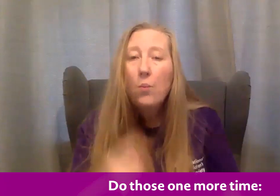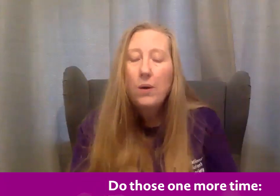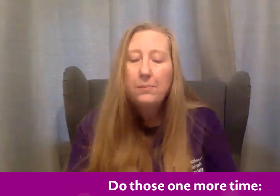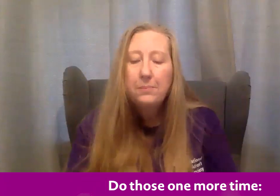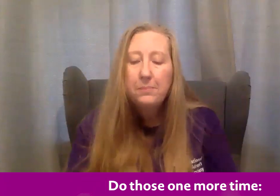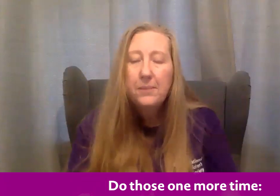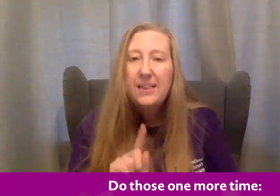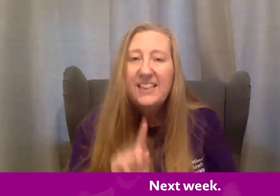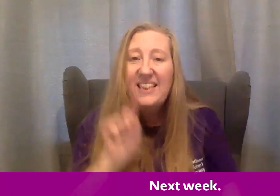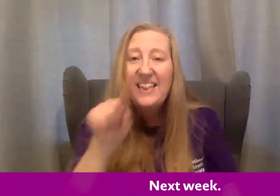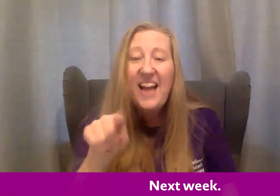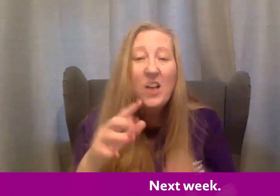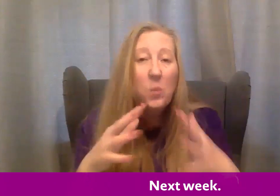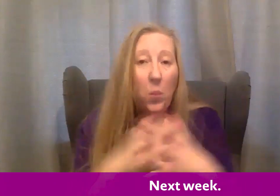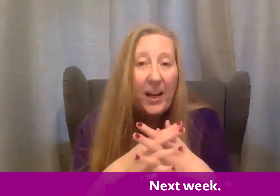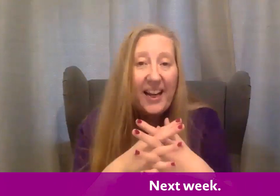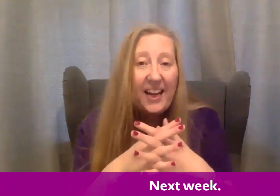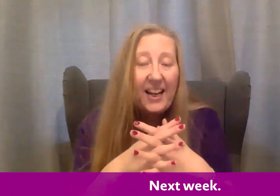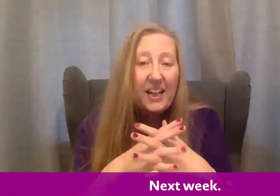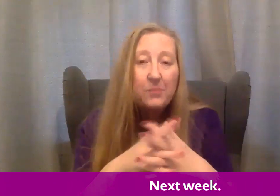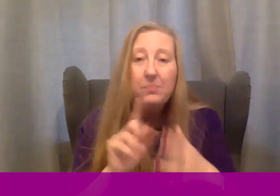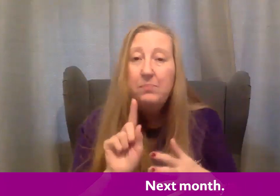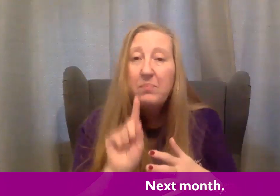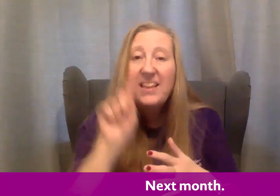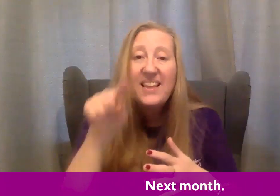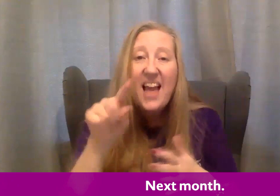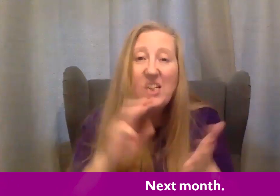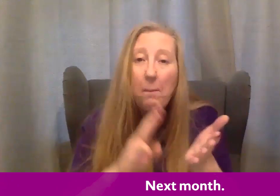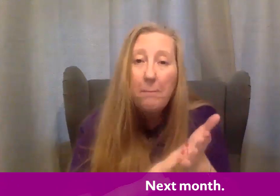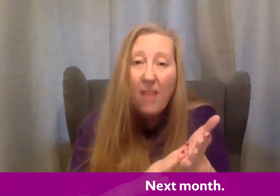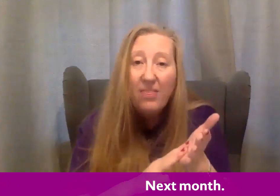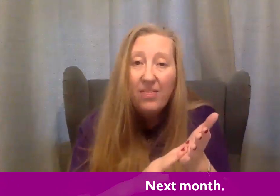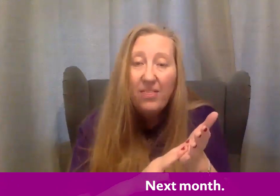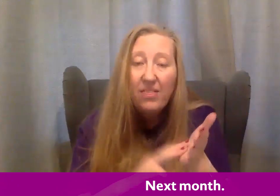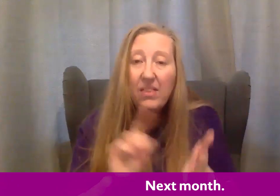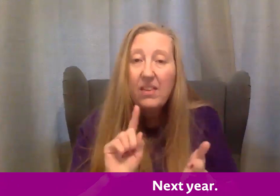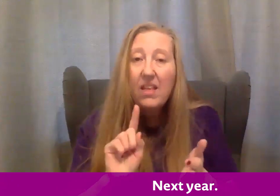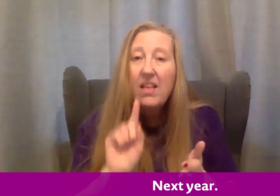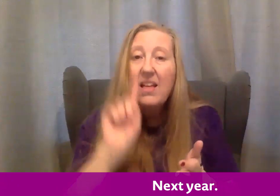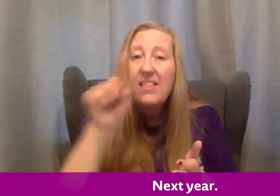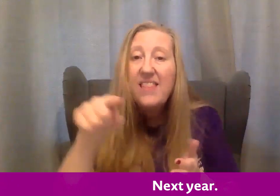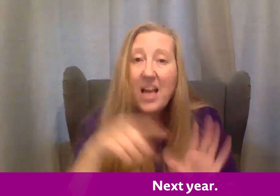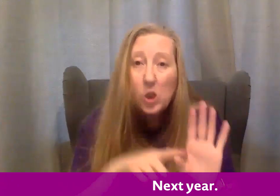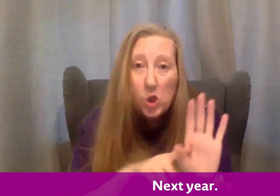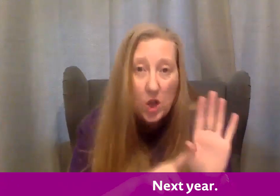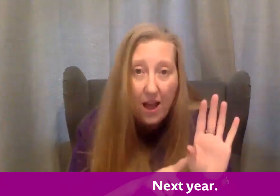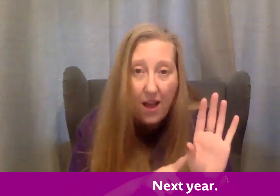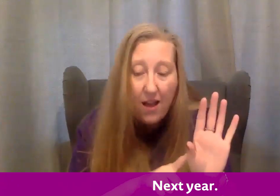Tomorrow. Next week. Next month. Next year.